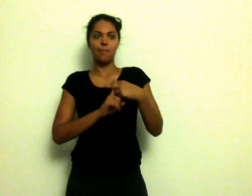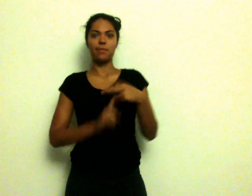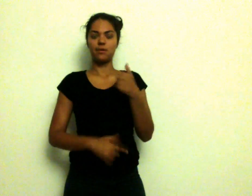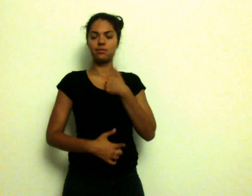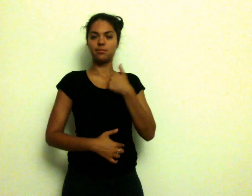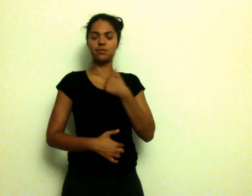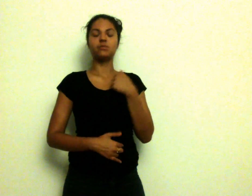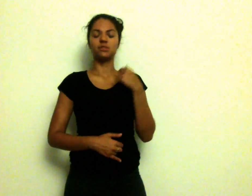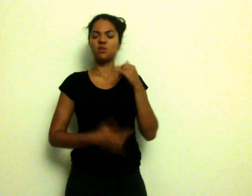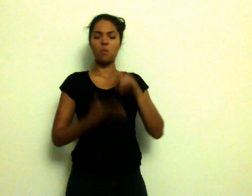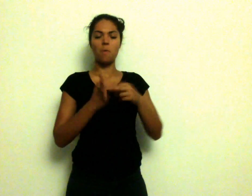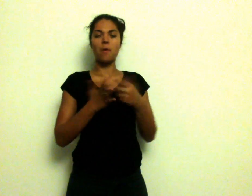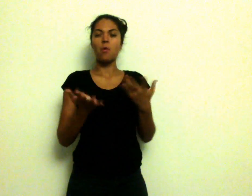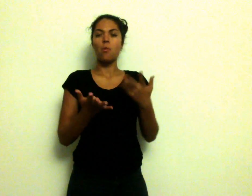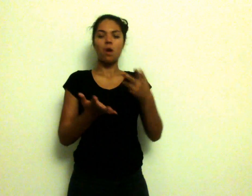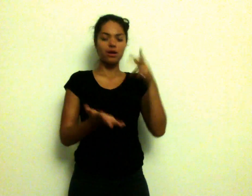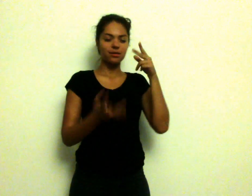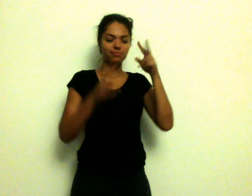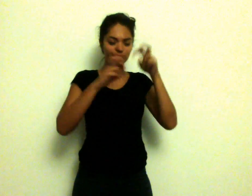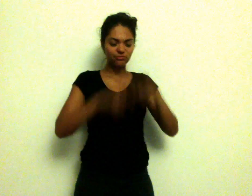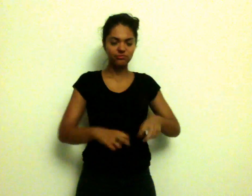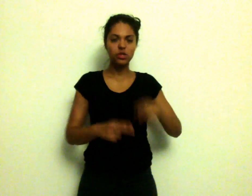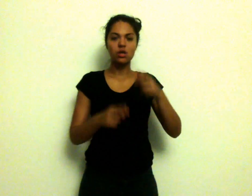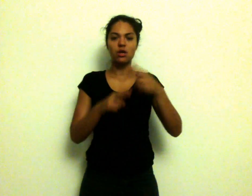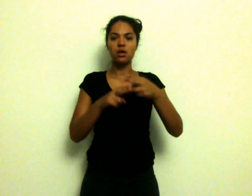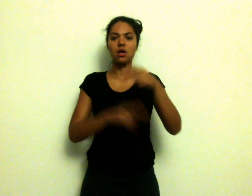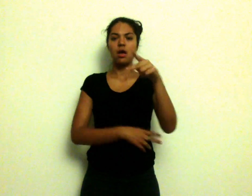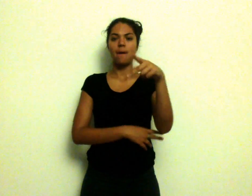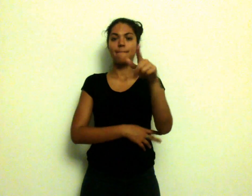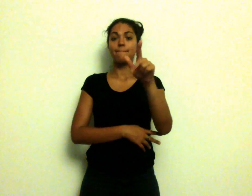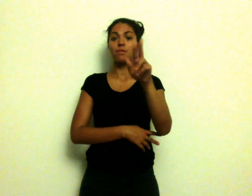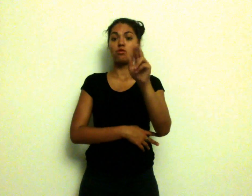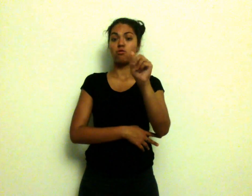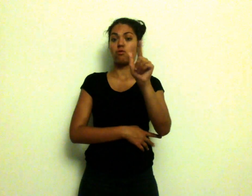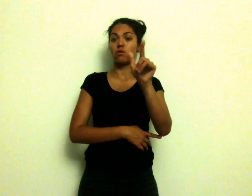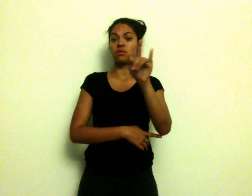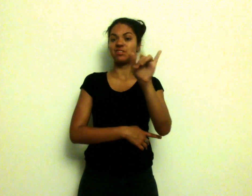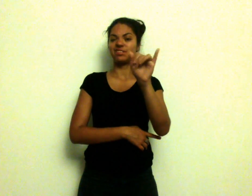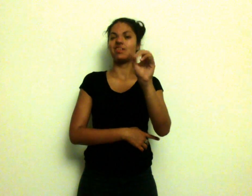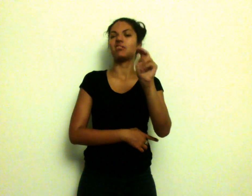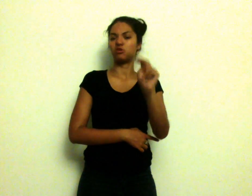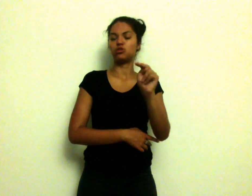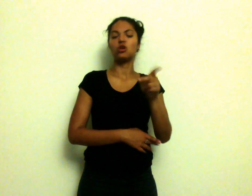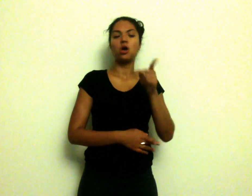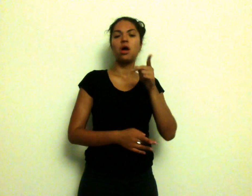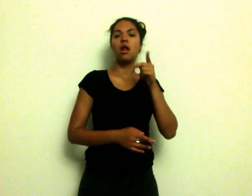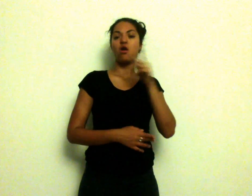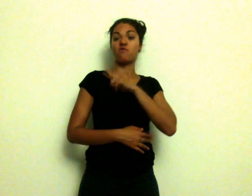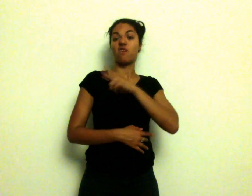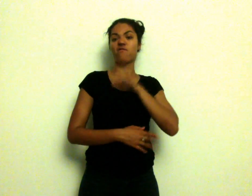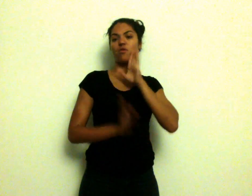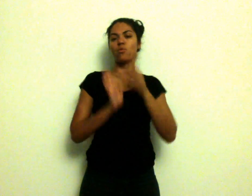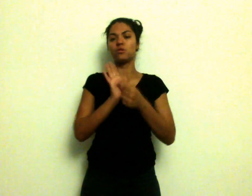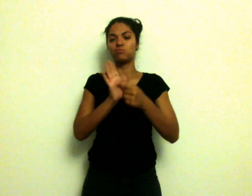pluralism. Today he continues on that point as he begins with a familiar illustration on this program, but one that makes the point in a powerful